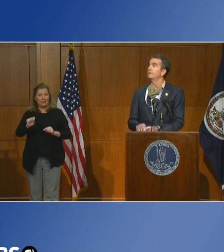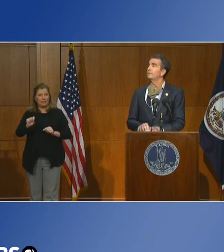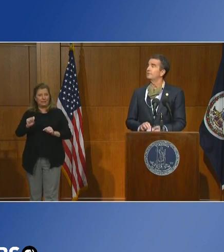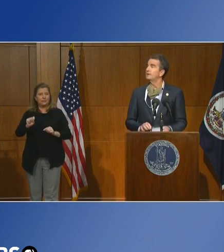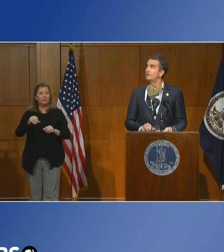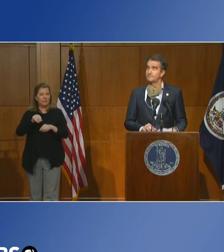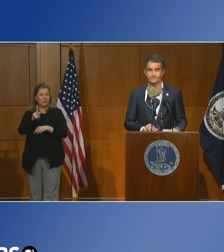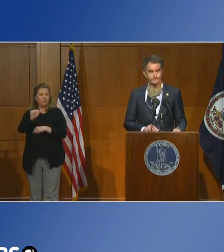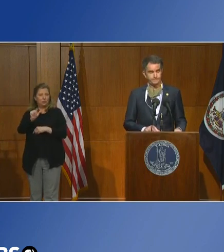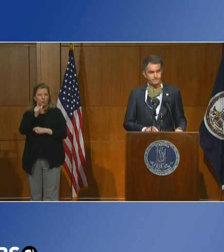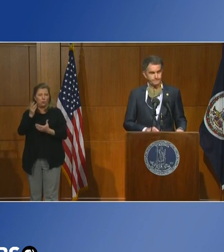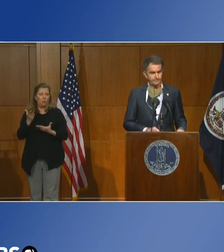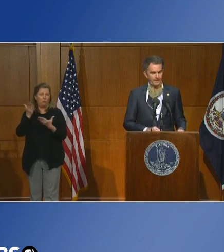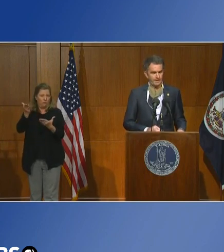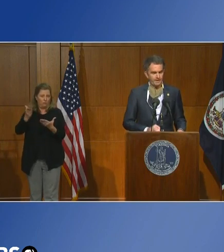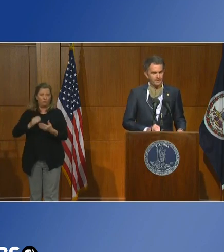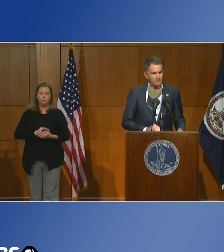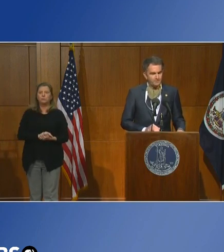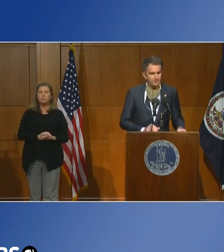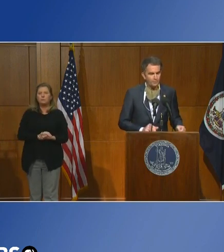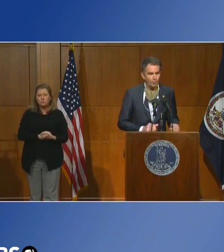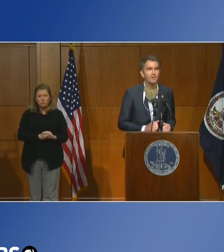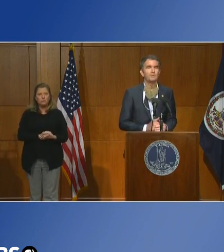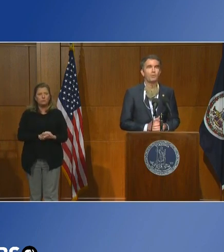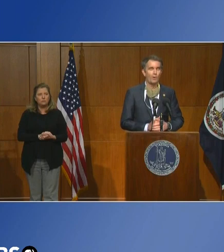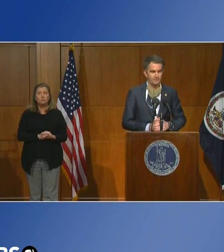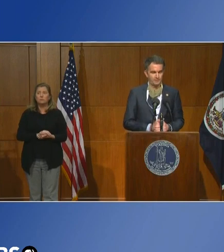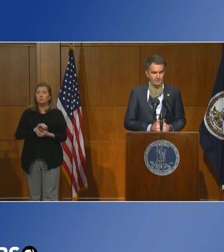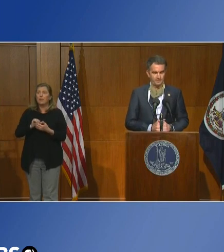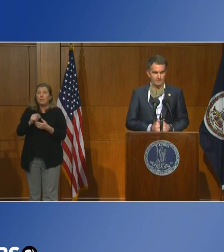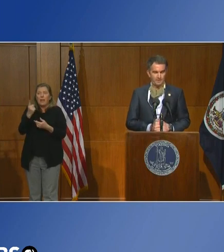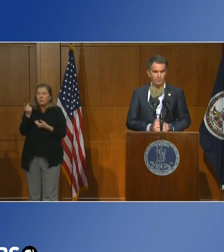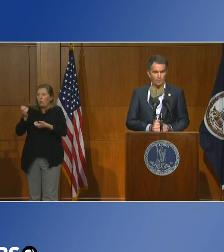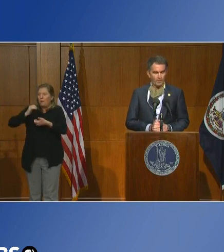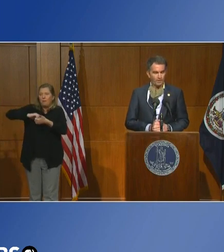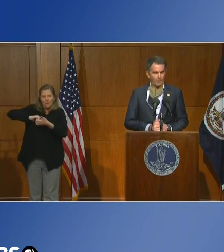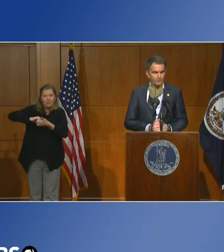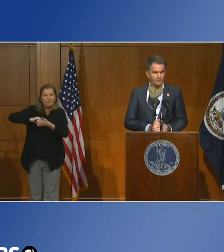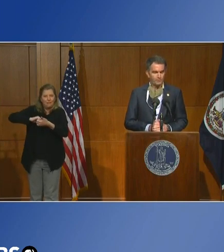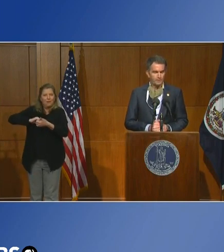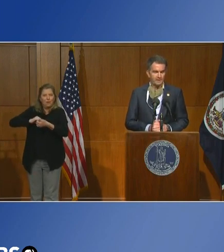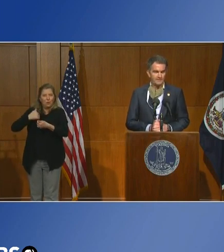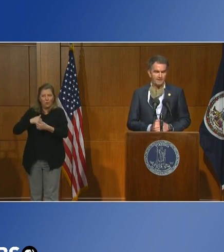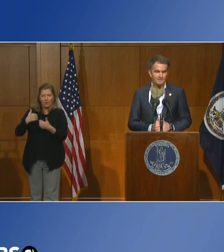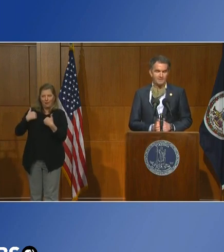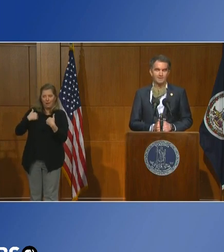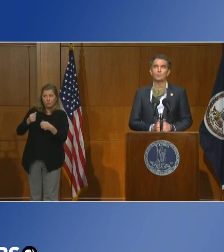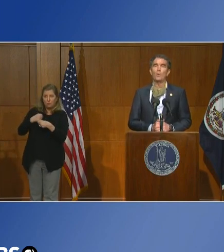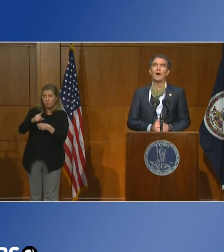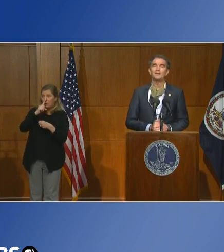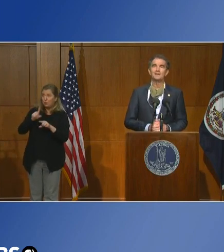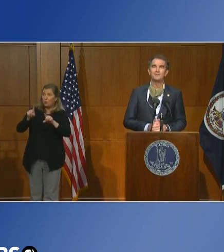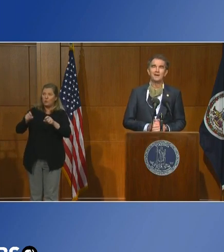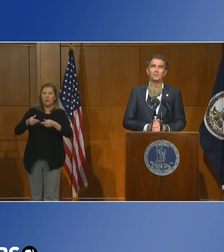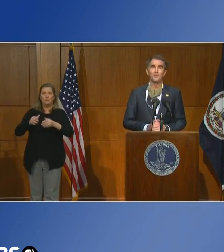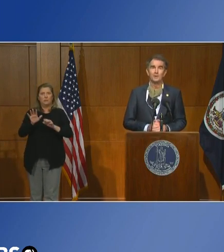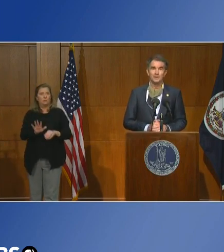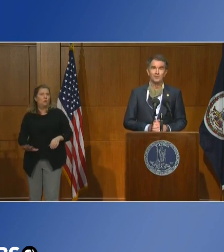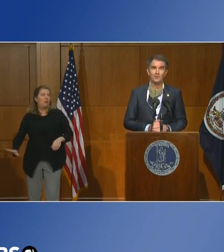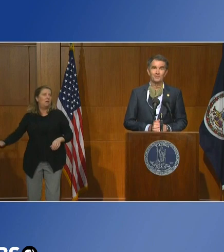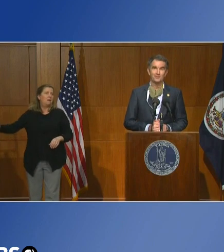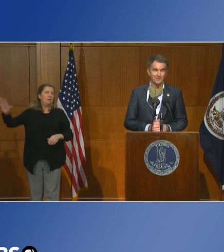in Virginia. This is just one of the partnerships we're working on to ensure that testing is widely